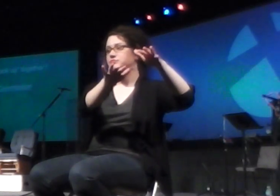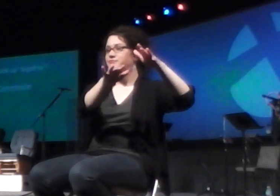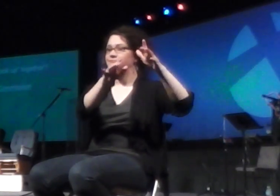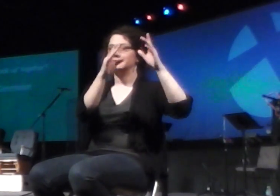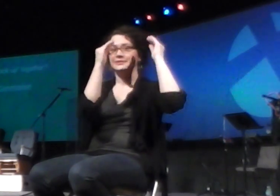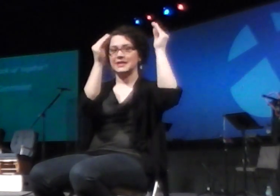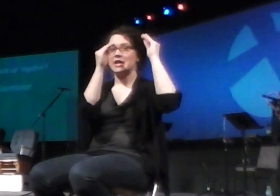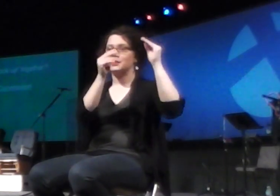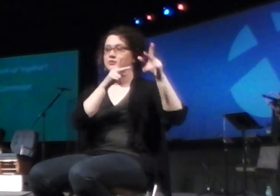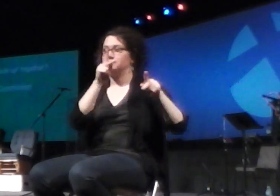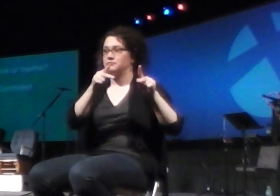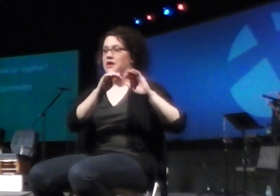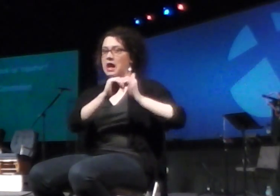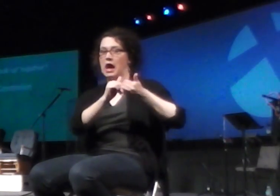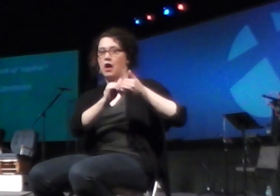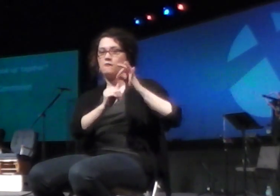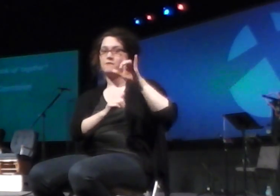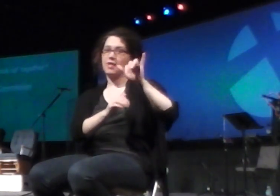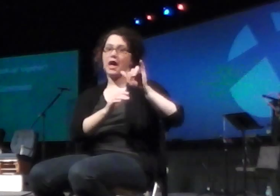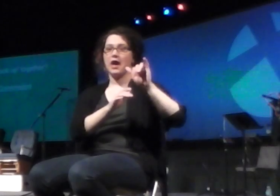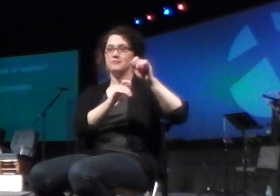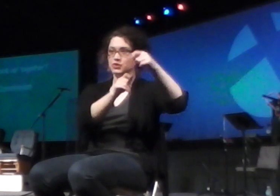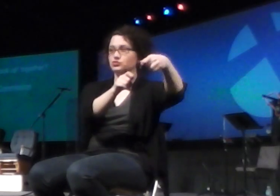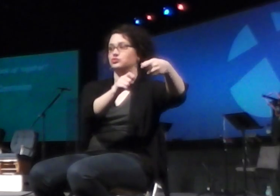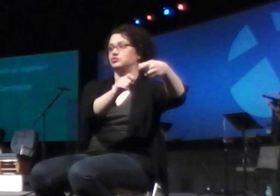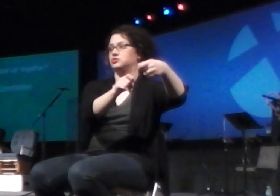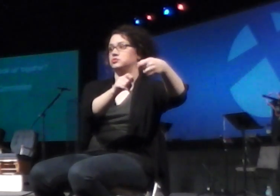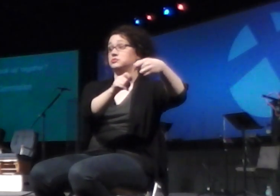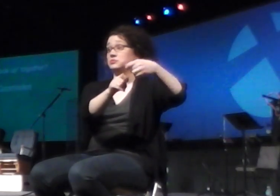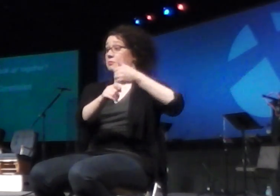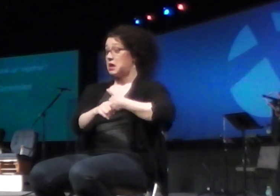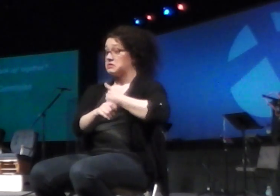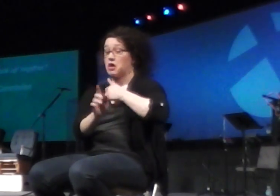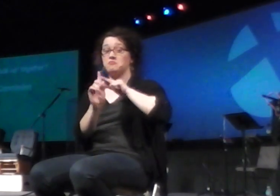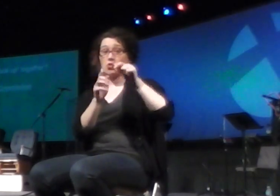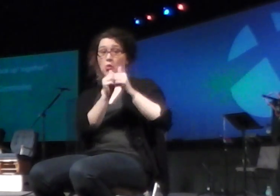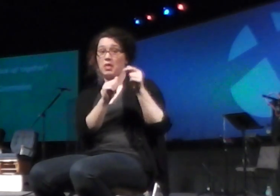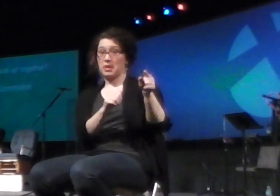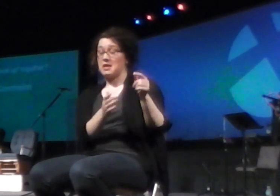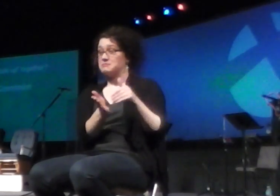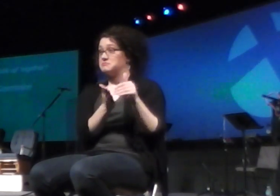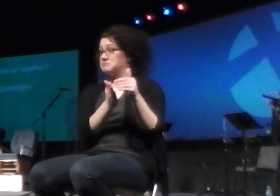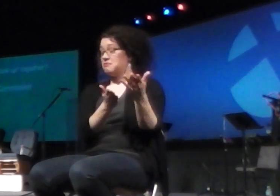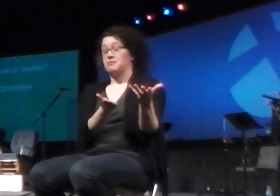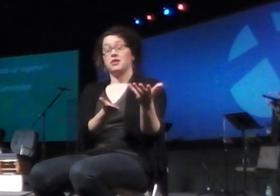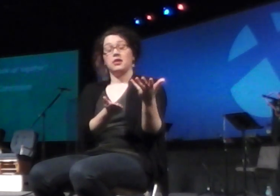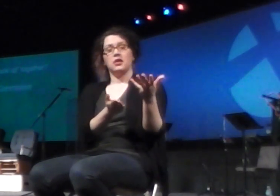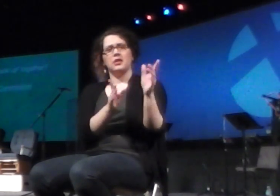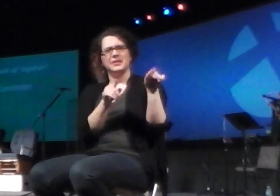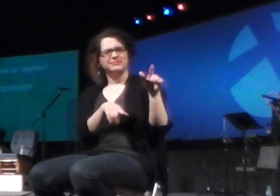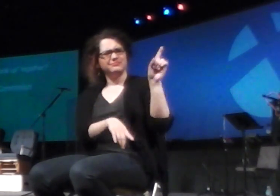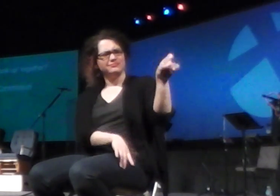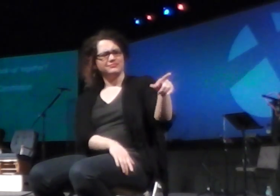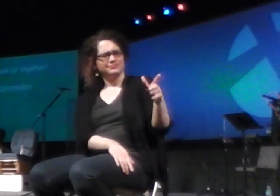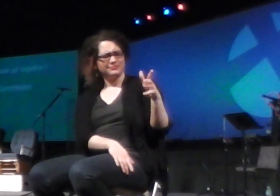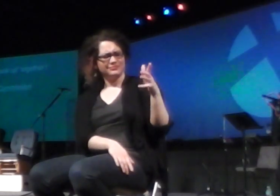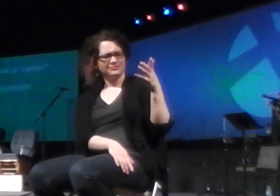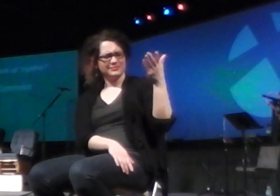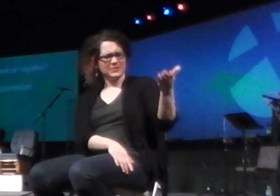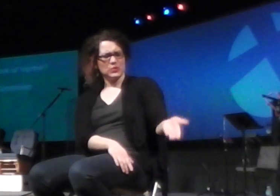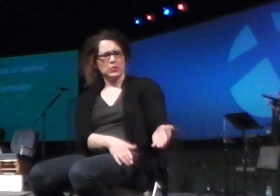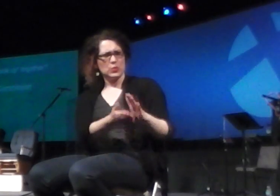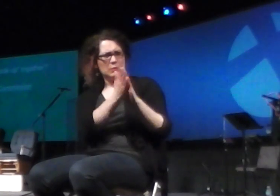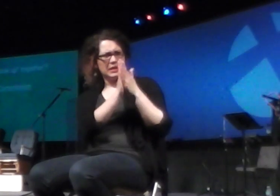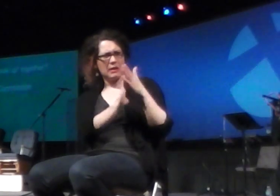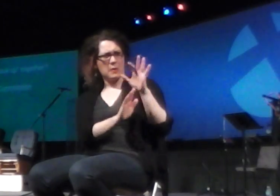I've gone fishing with him a number of times. And I remember asking him at one point, I said, why did you become a